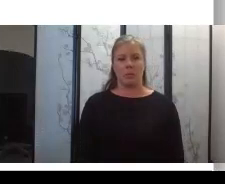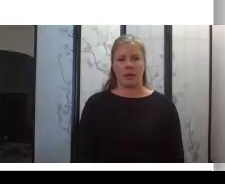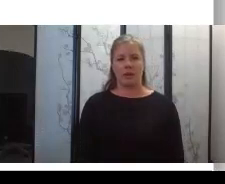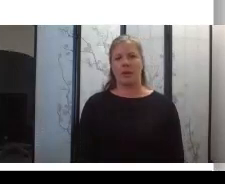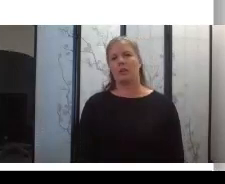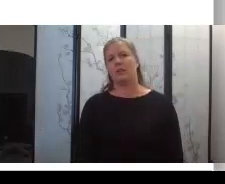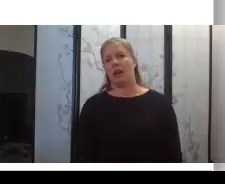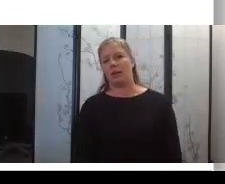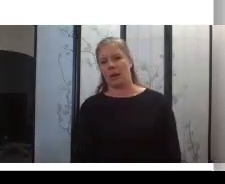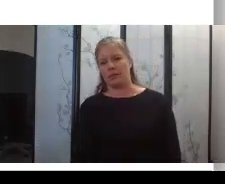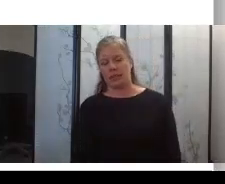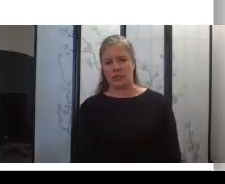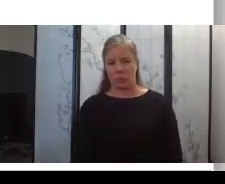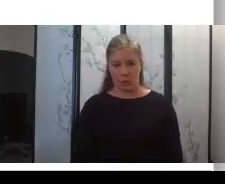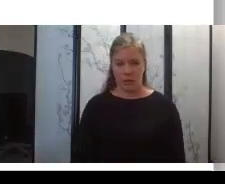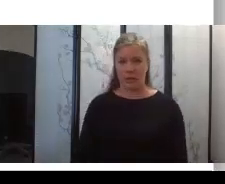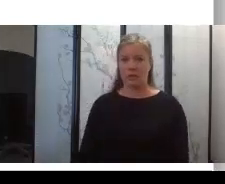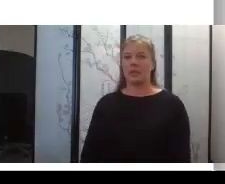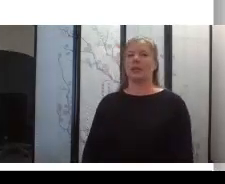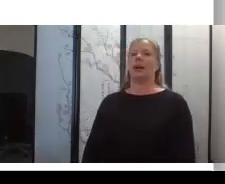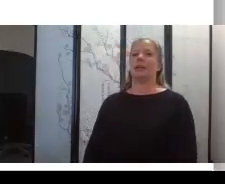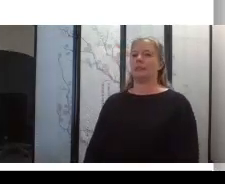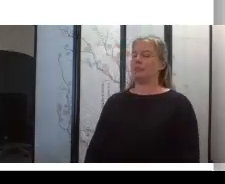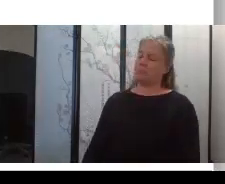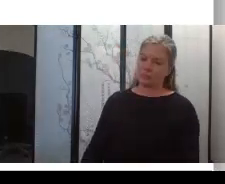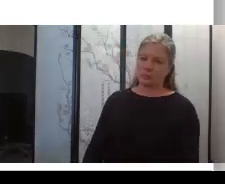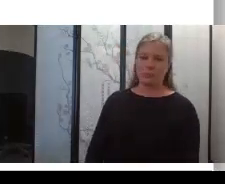to bad weather, I arrived late to work.